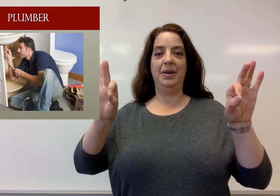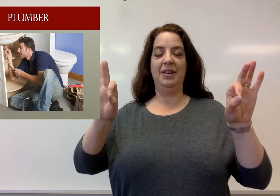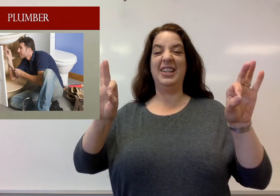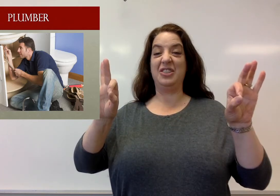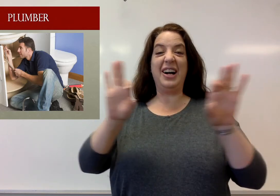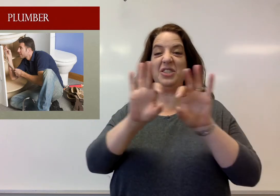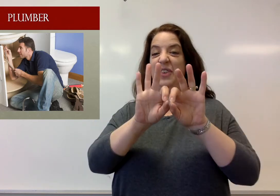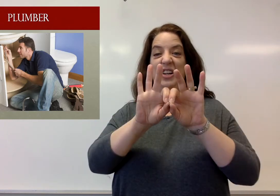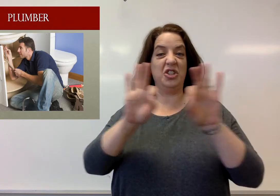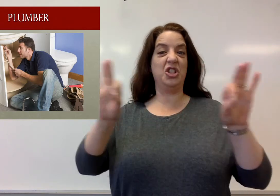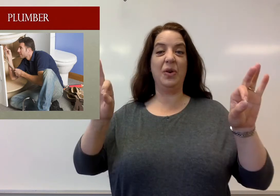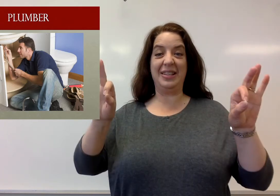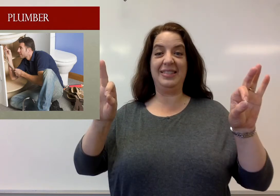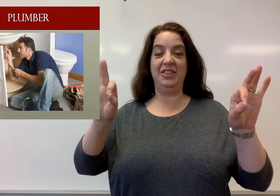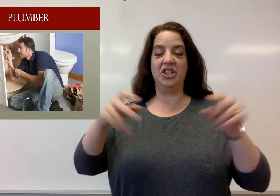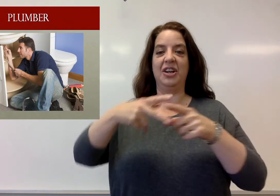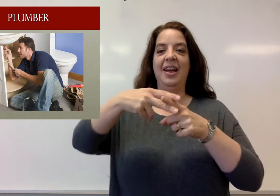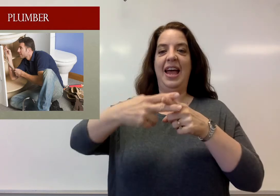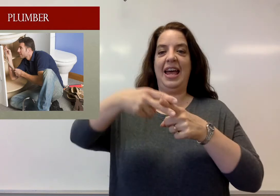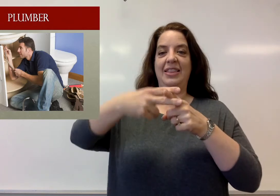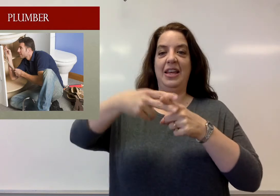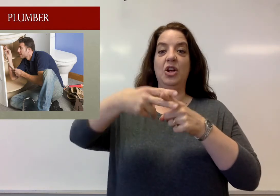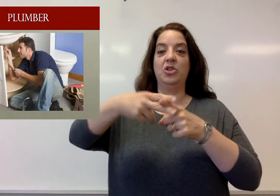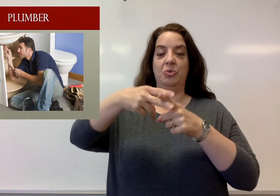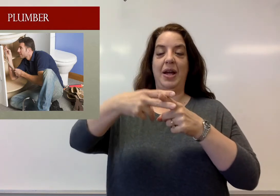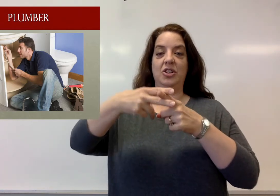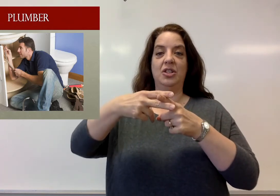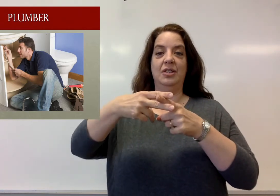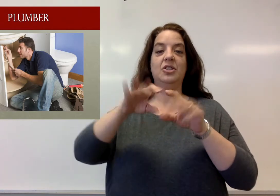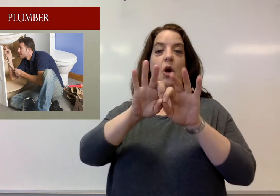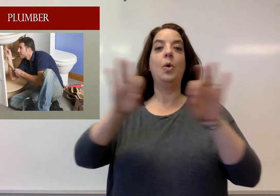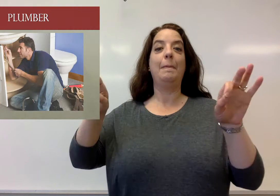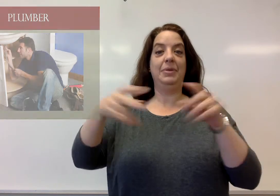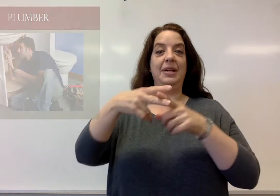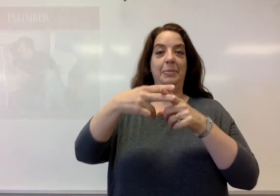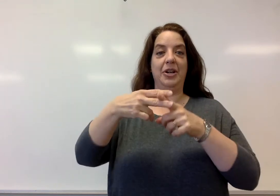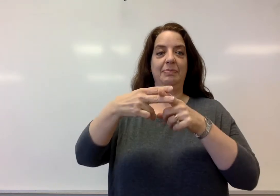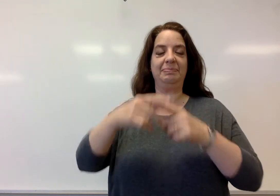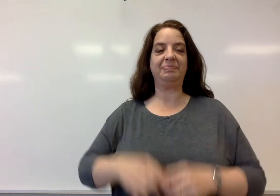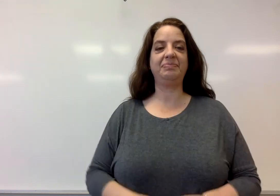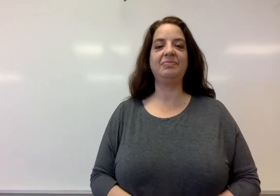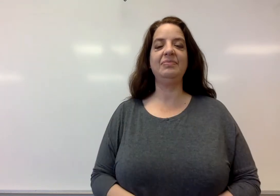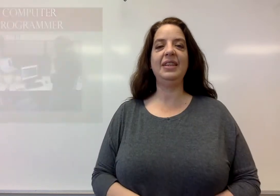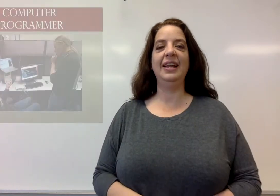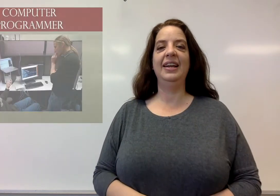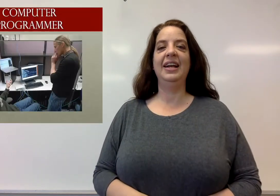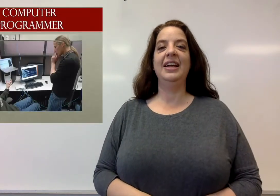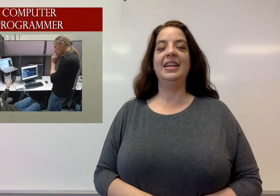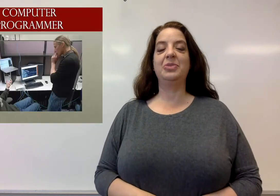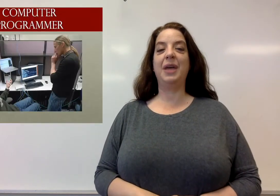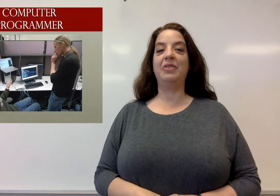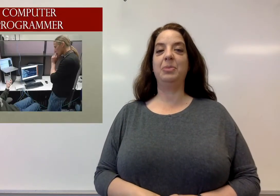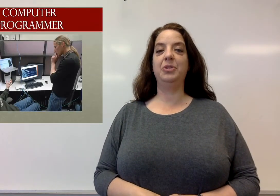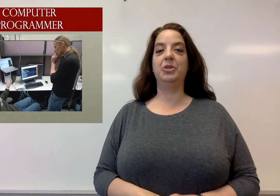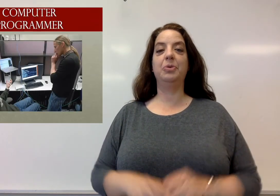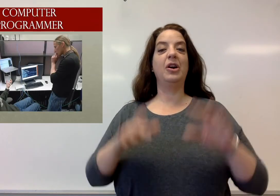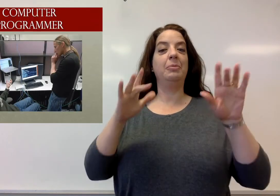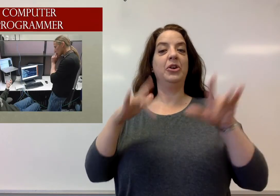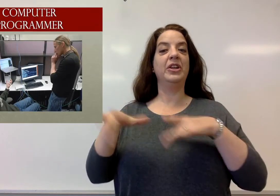that's a classifier just showing a cylinder, and then the wrench. So plumber. Next we have computer programmer. You already know the